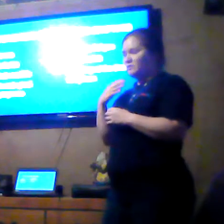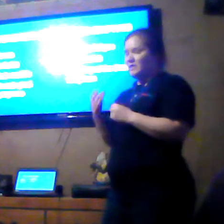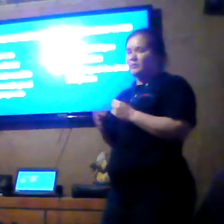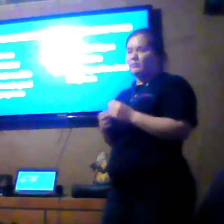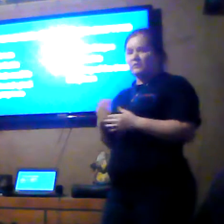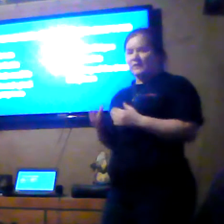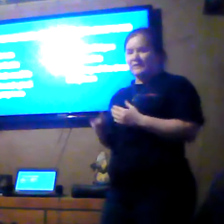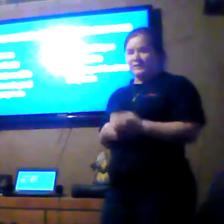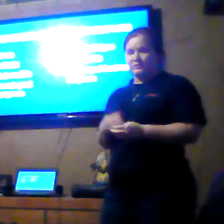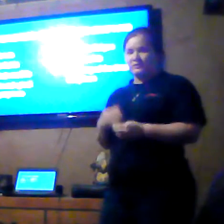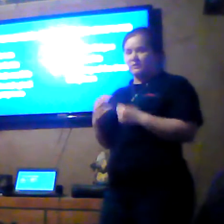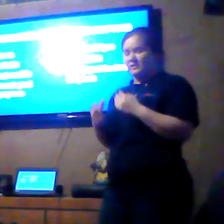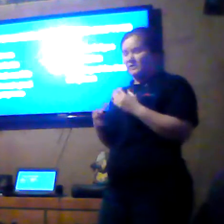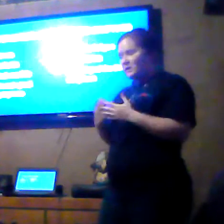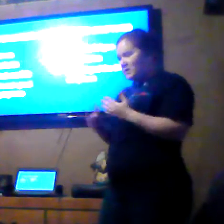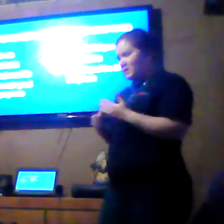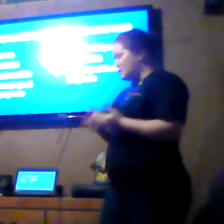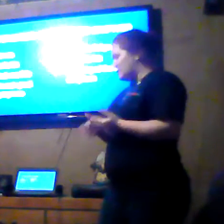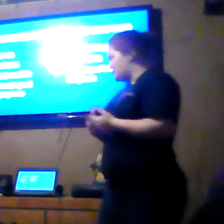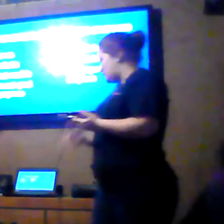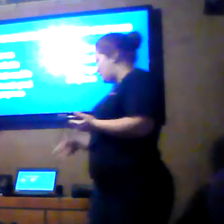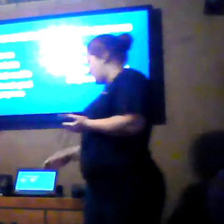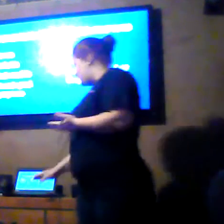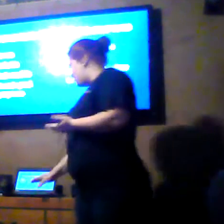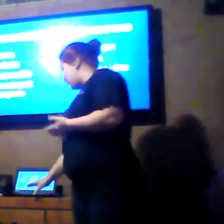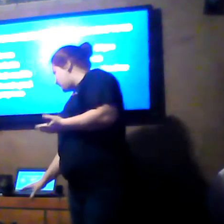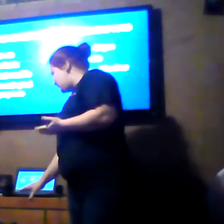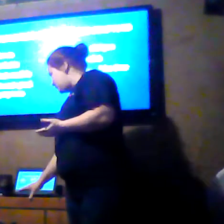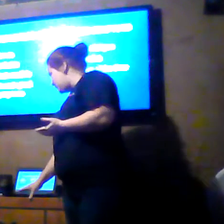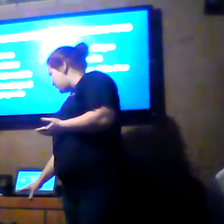up and move like they used to, and they become depressed due to the illness.